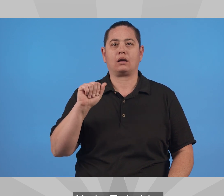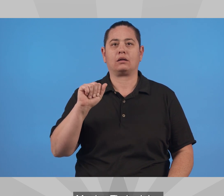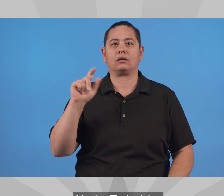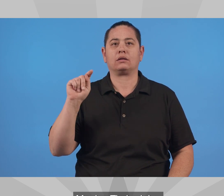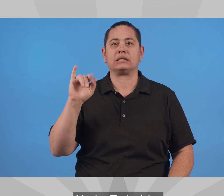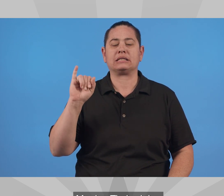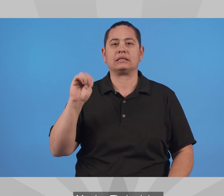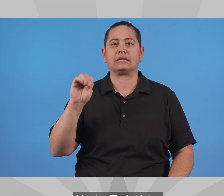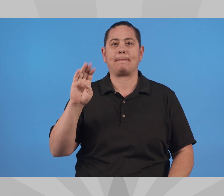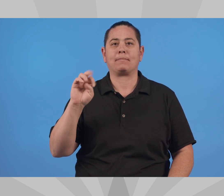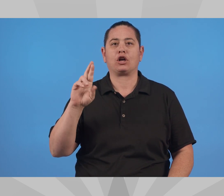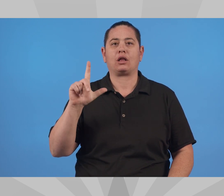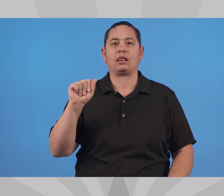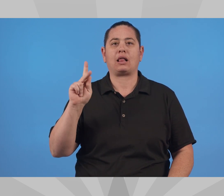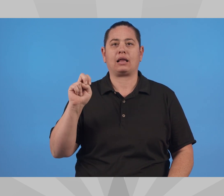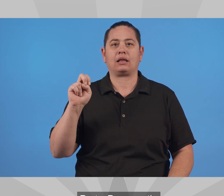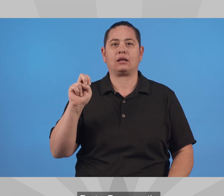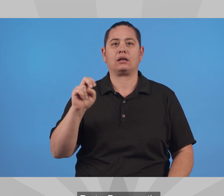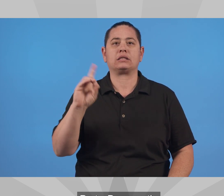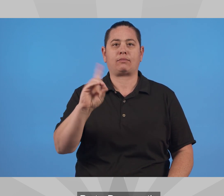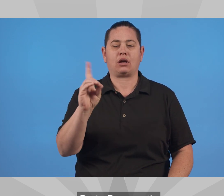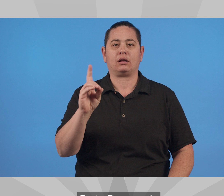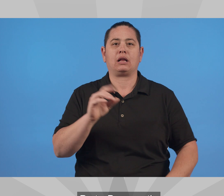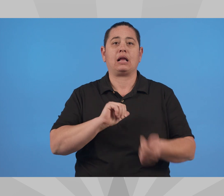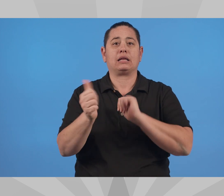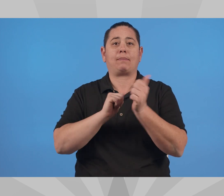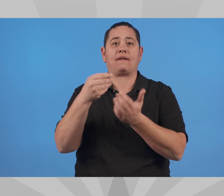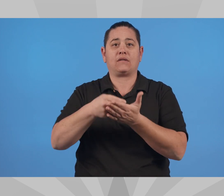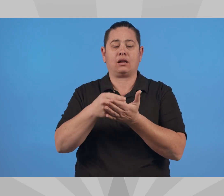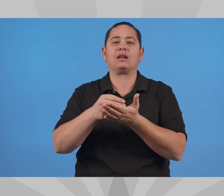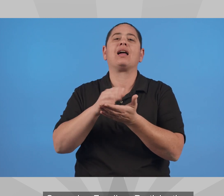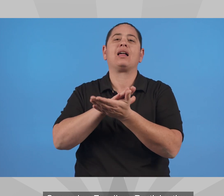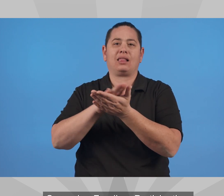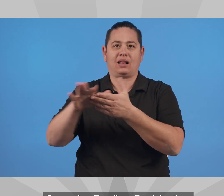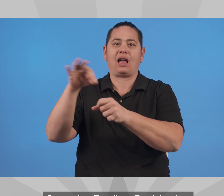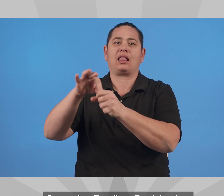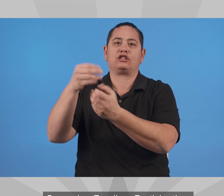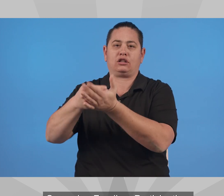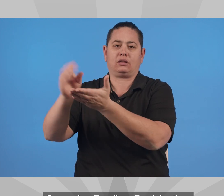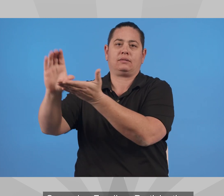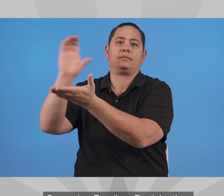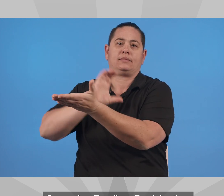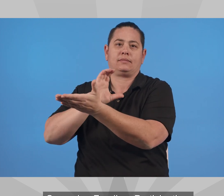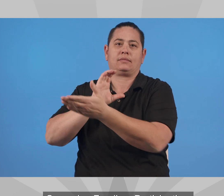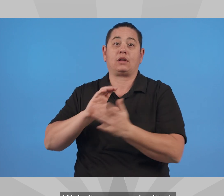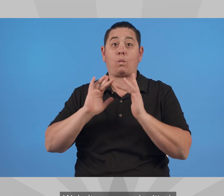Monica Timberlake. Party Democratic. Campaign funding participating.